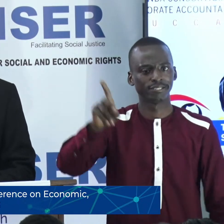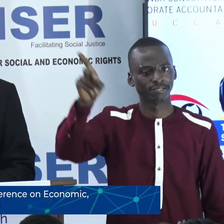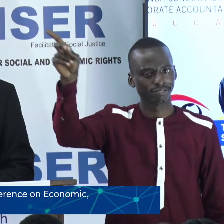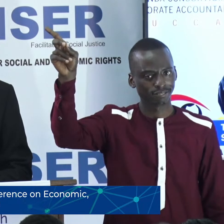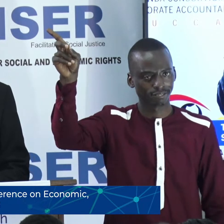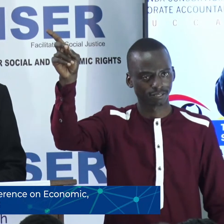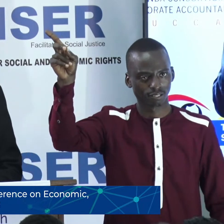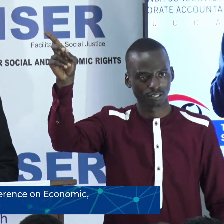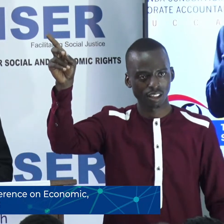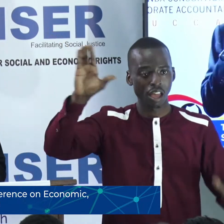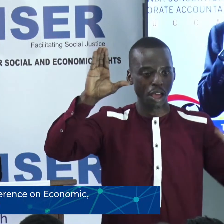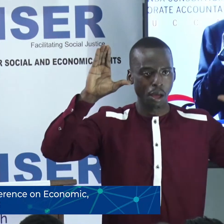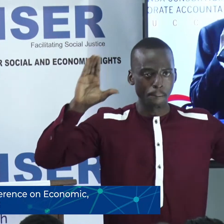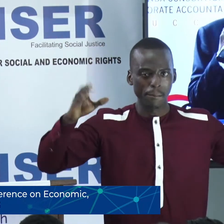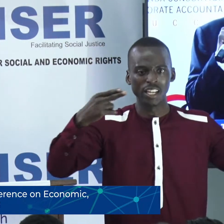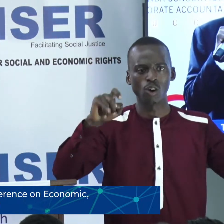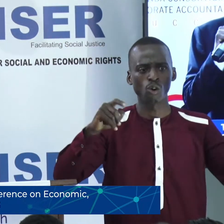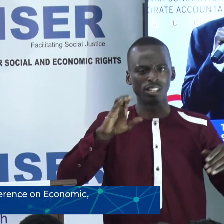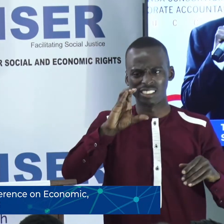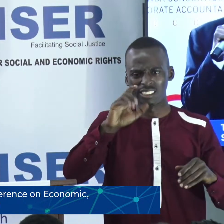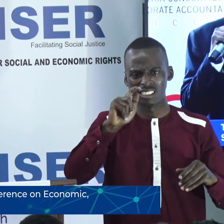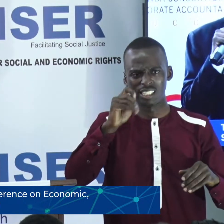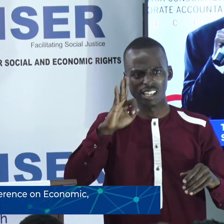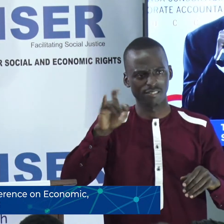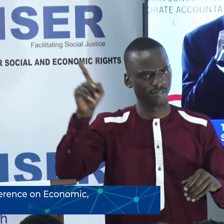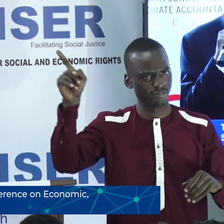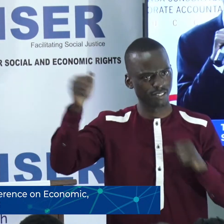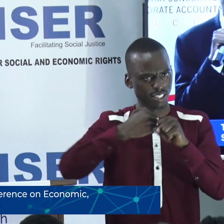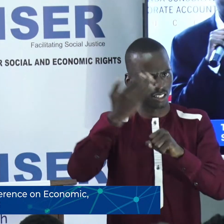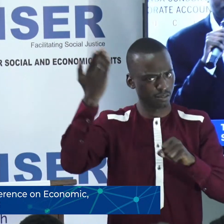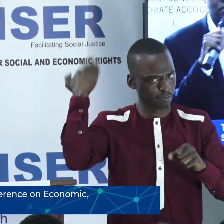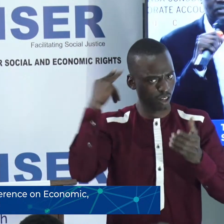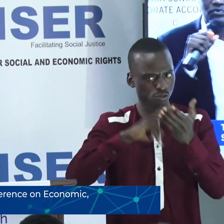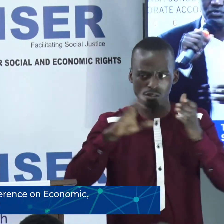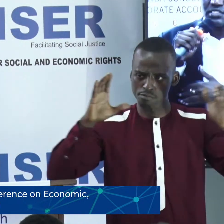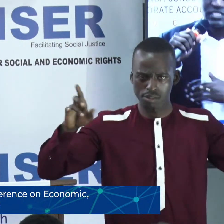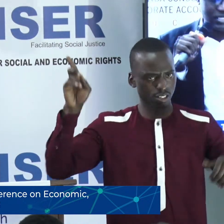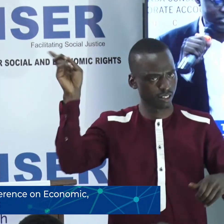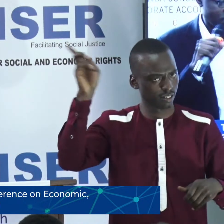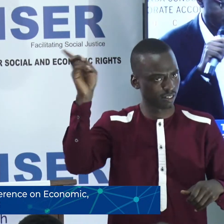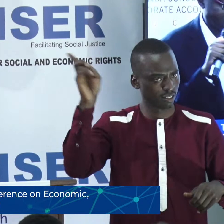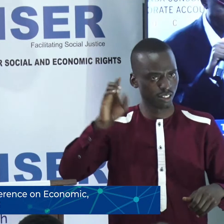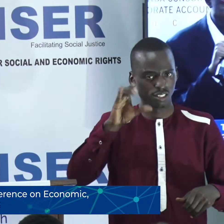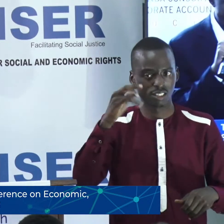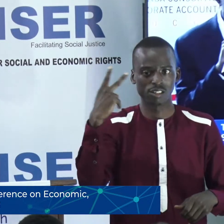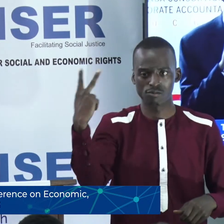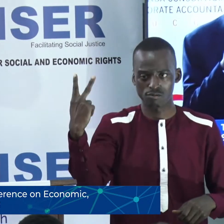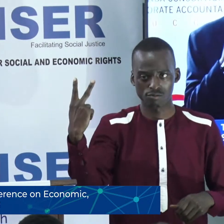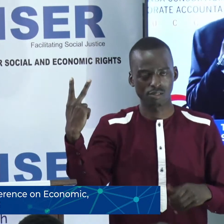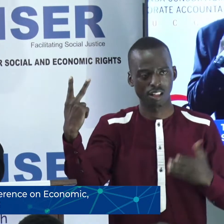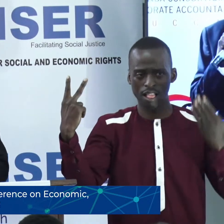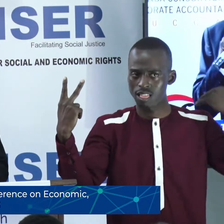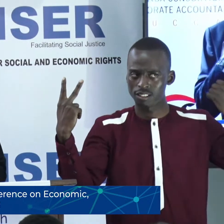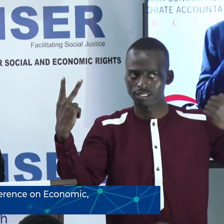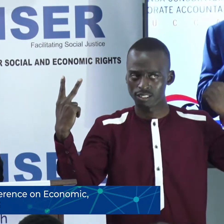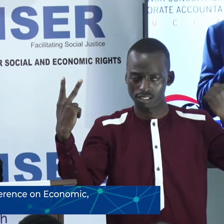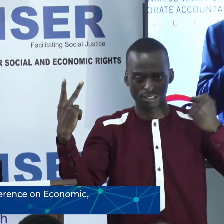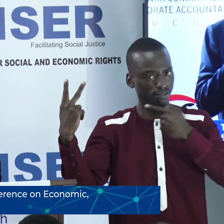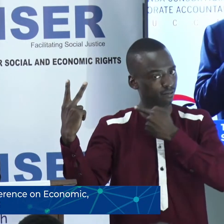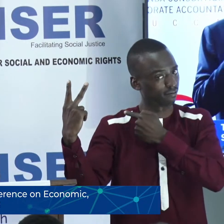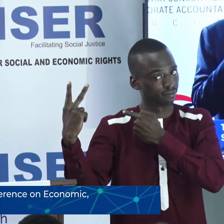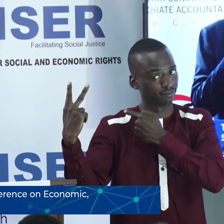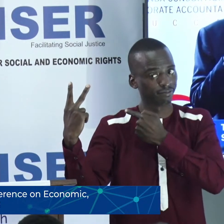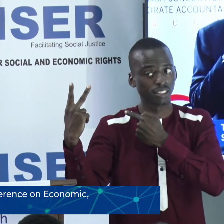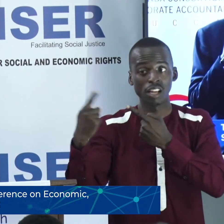Makerere University Main Hall. It's only, I think, last year and the other year that we used the new auditorium